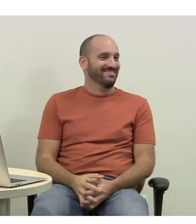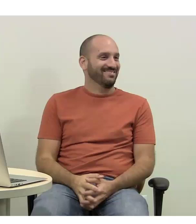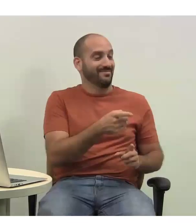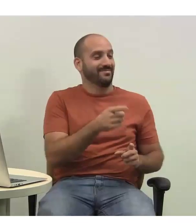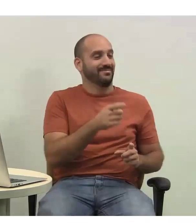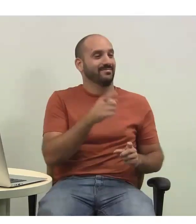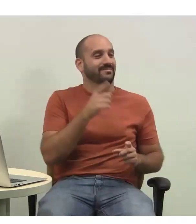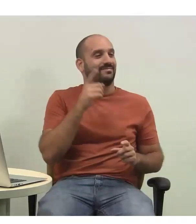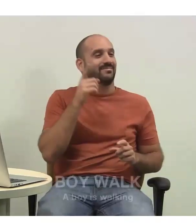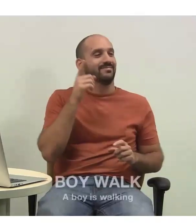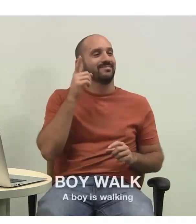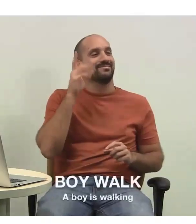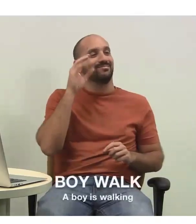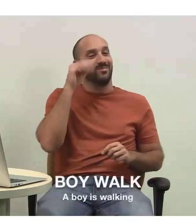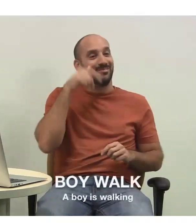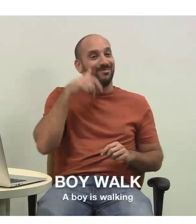captions.